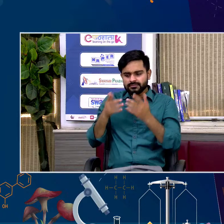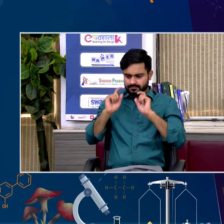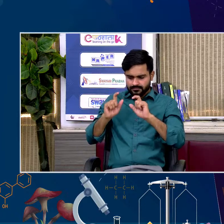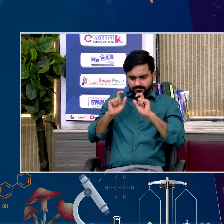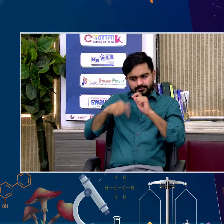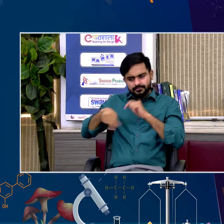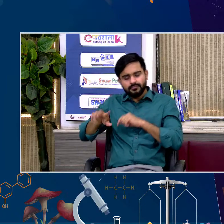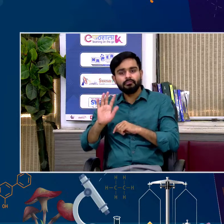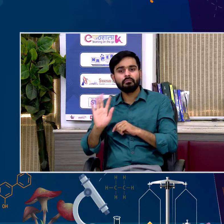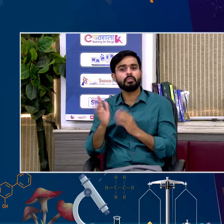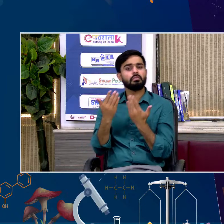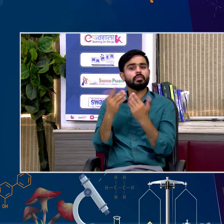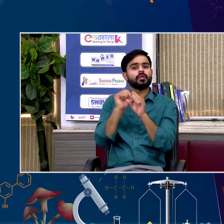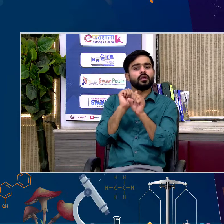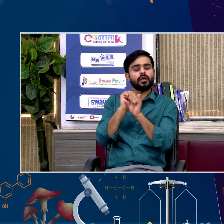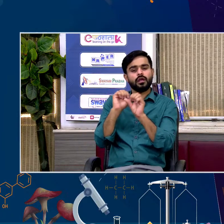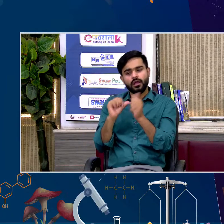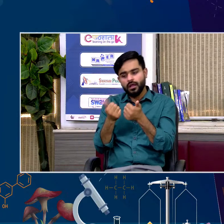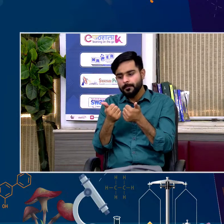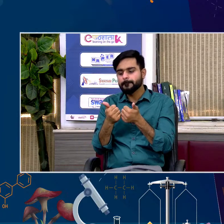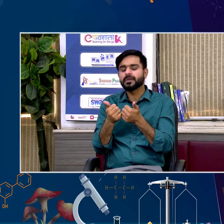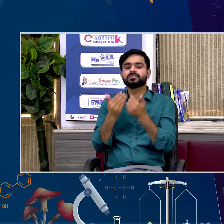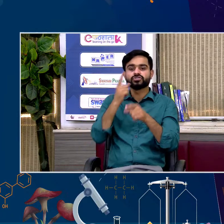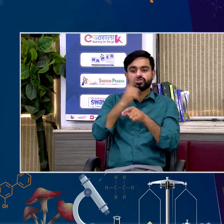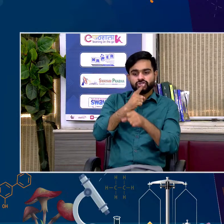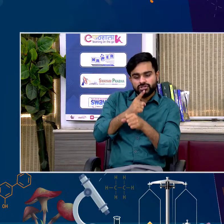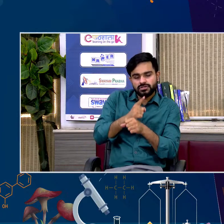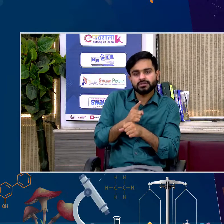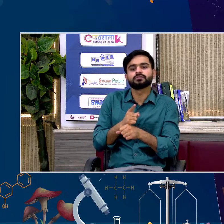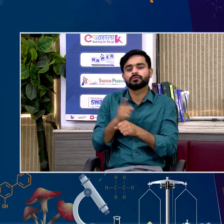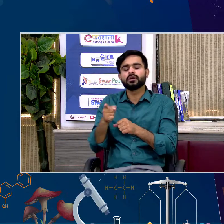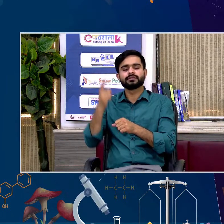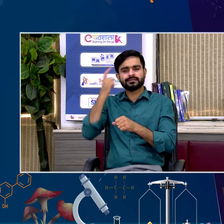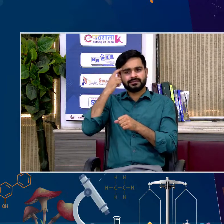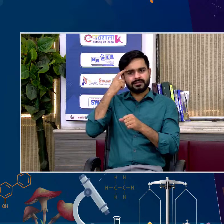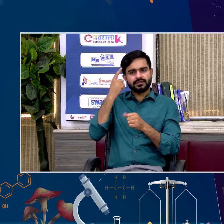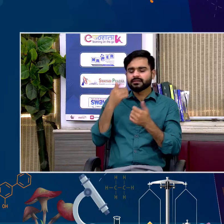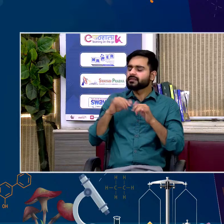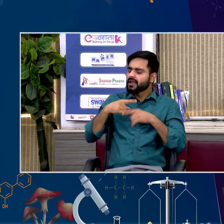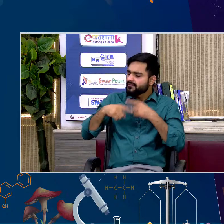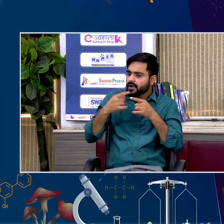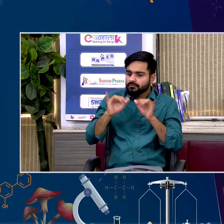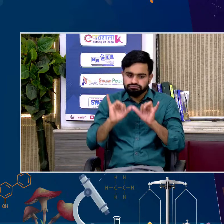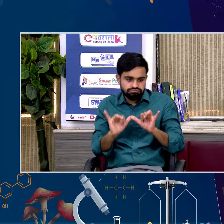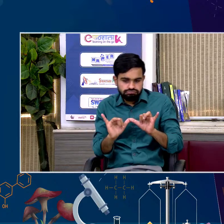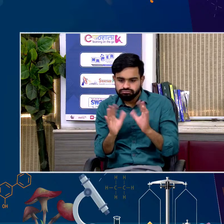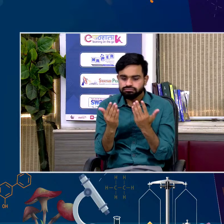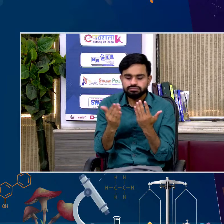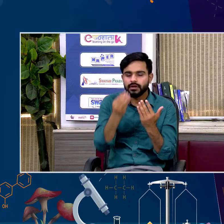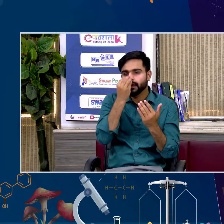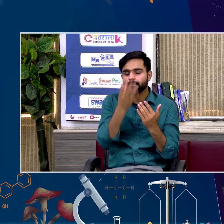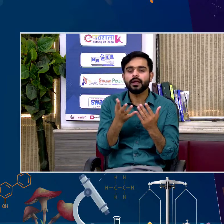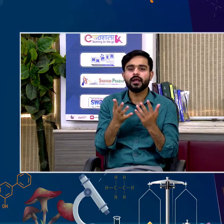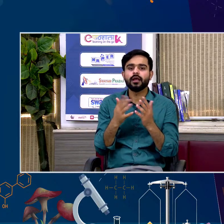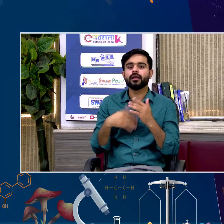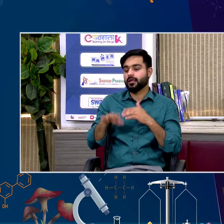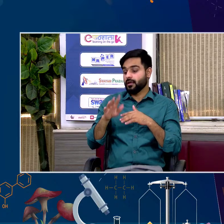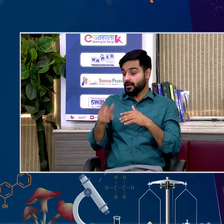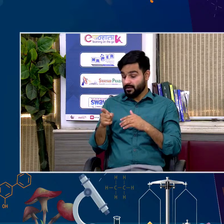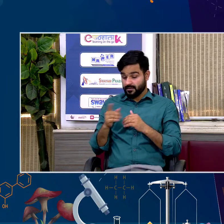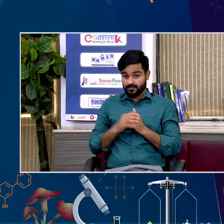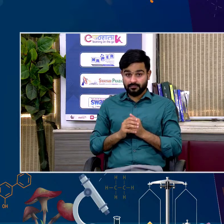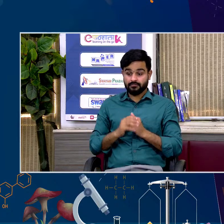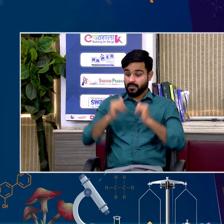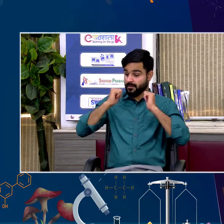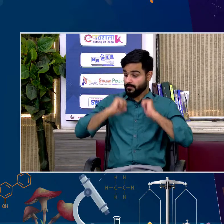and then he will be able to attend to the teacher better. So think of alternate arrangements. Maybe a bean bag could